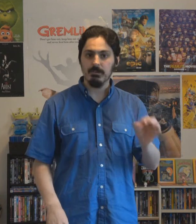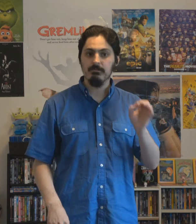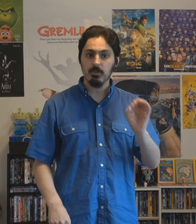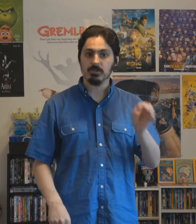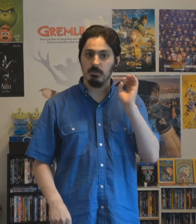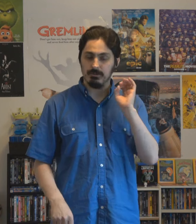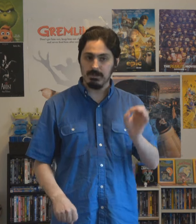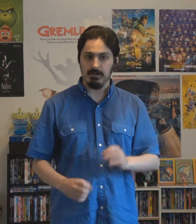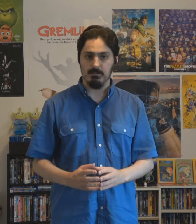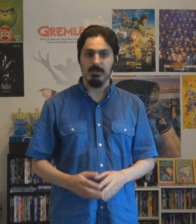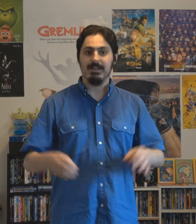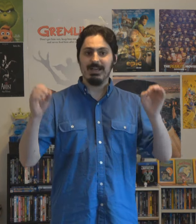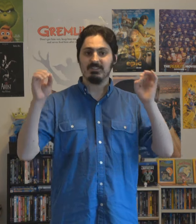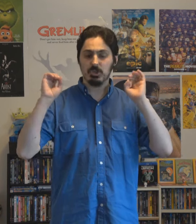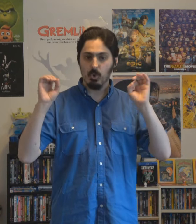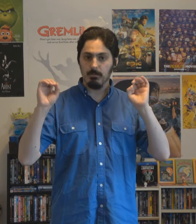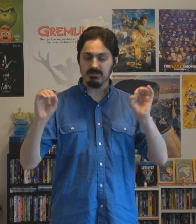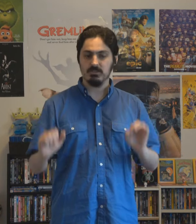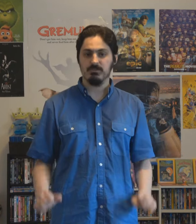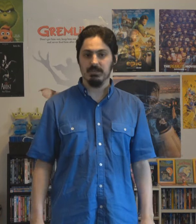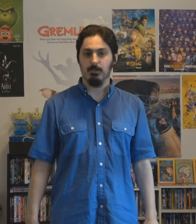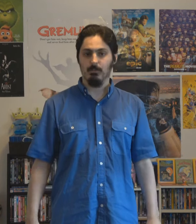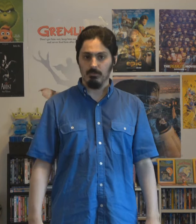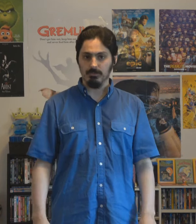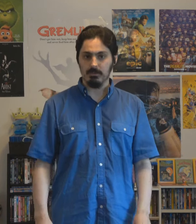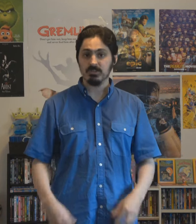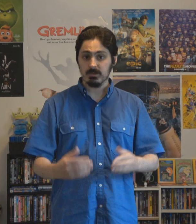mean viewers will forget about them. That's the core message of Deadpool and Wolverine, which is a nice